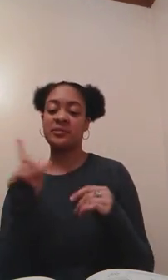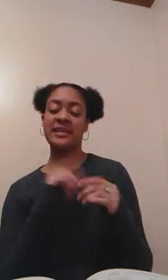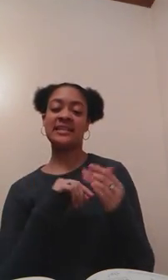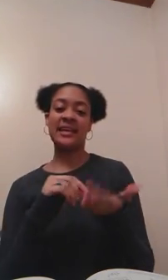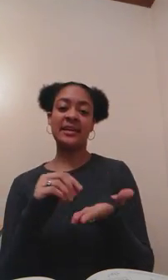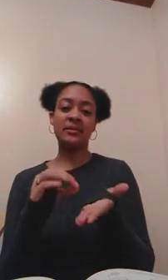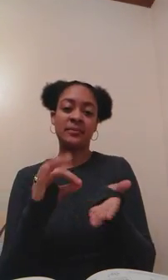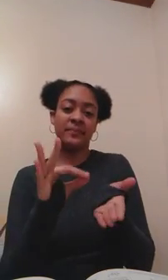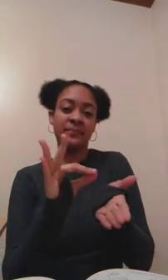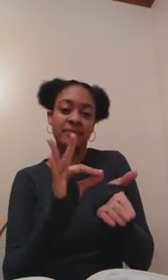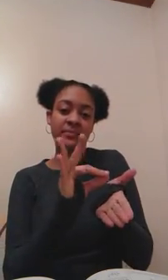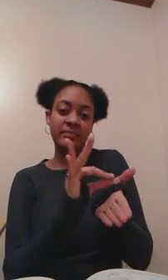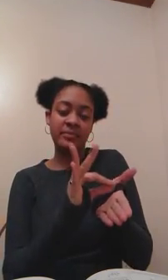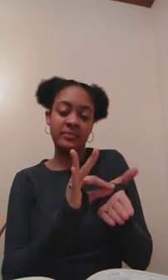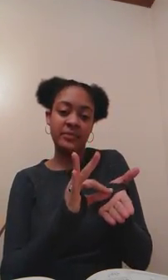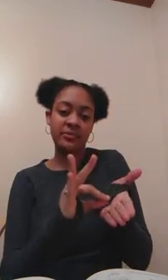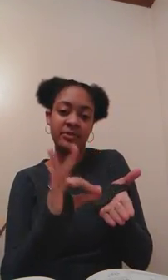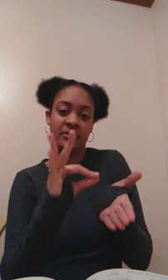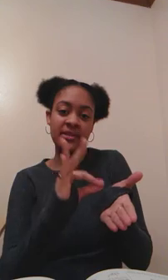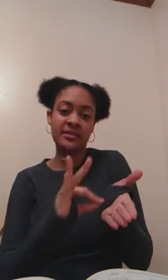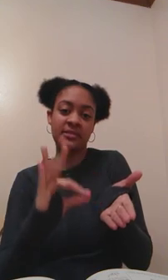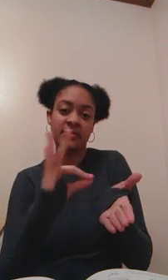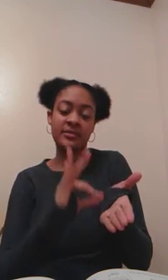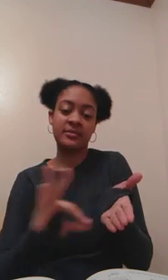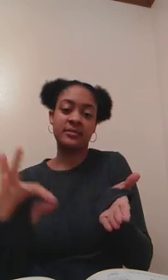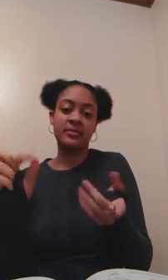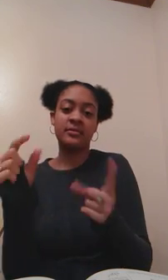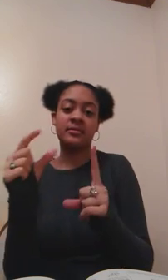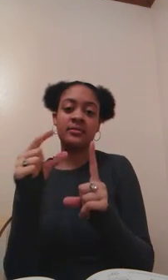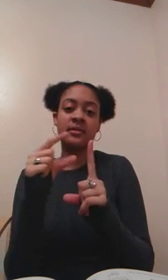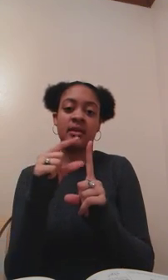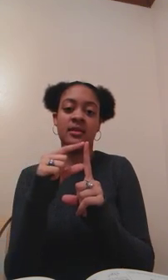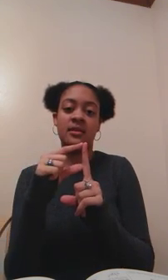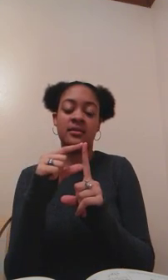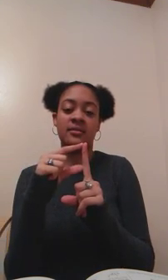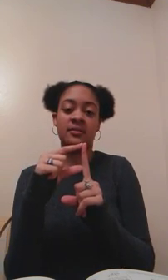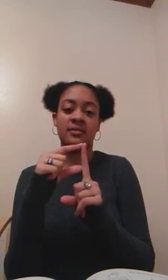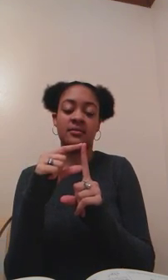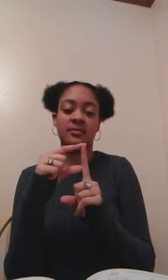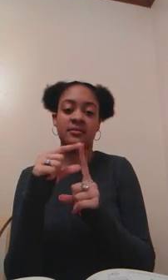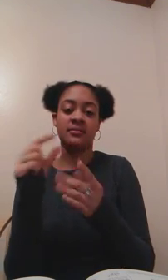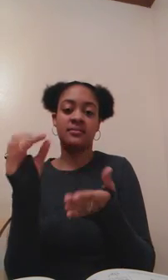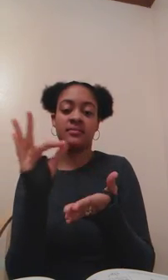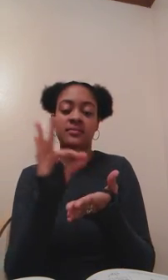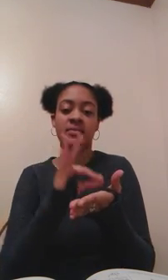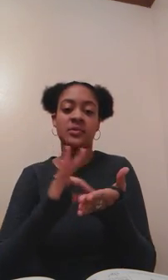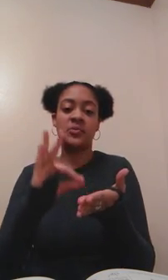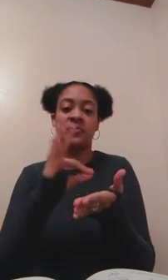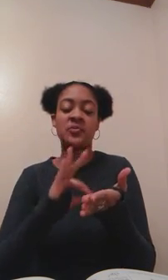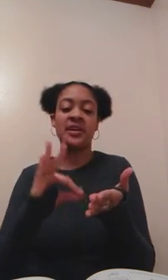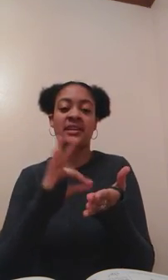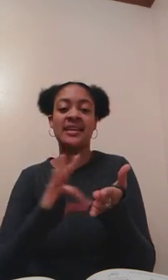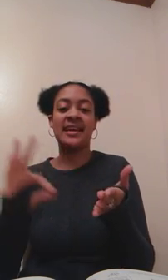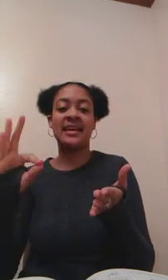way to say needle, you would do this, and then this. You're supposed to be